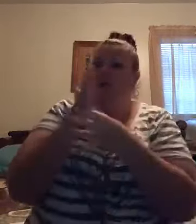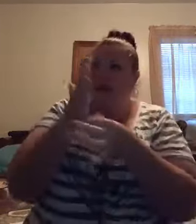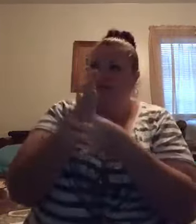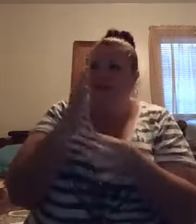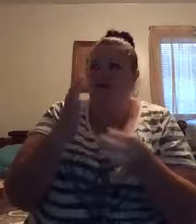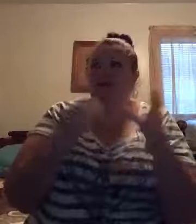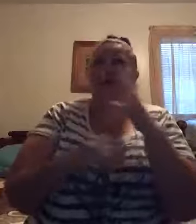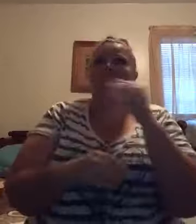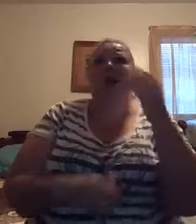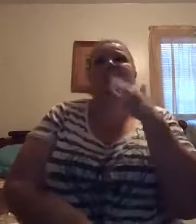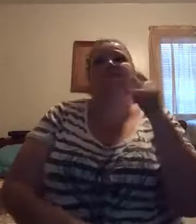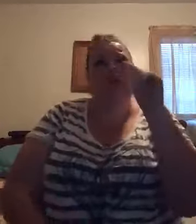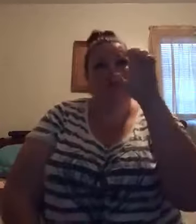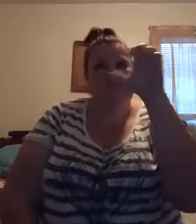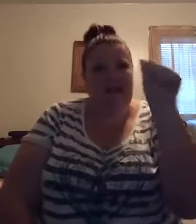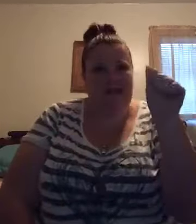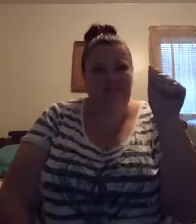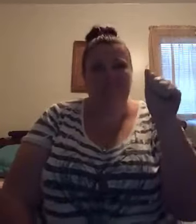gravy and sweet tea.